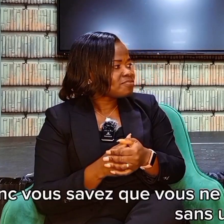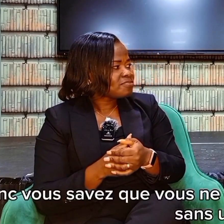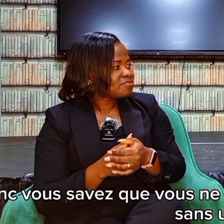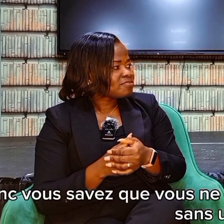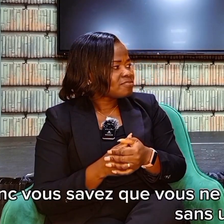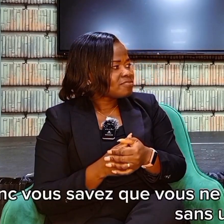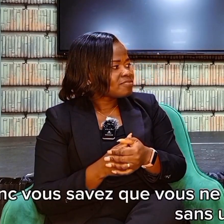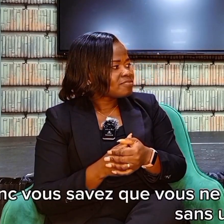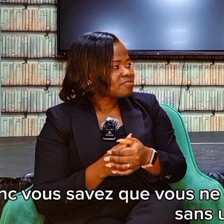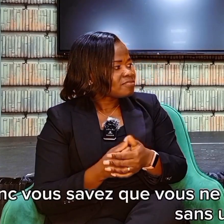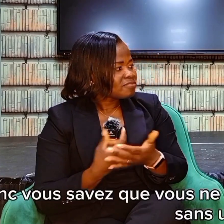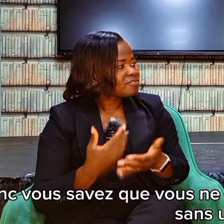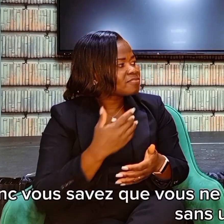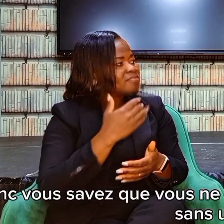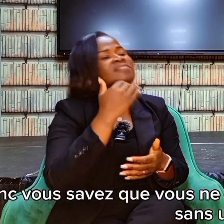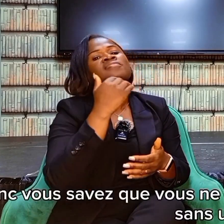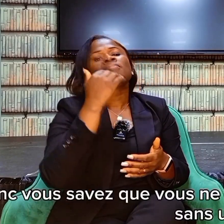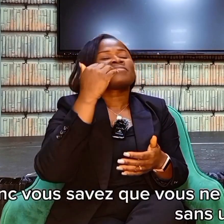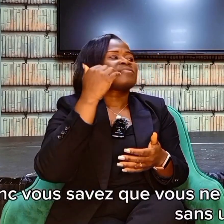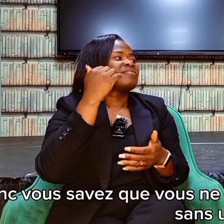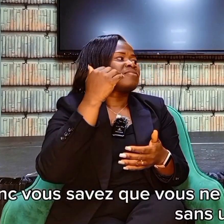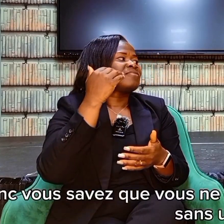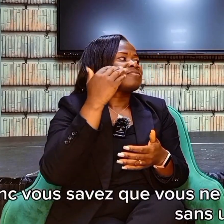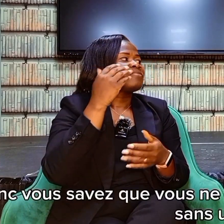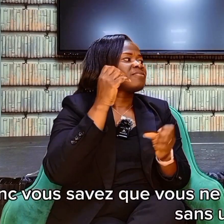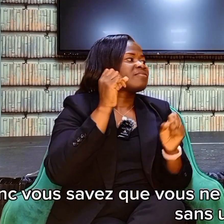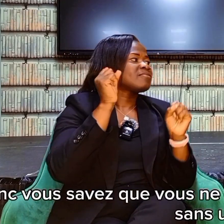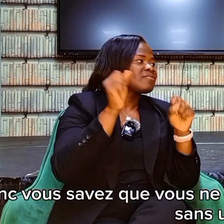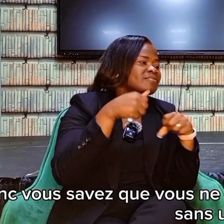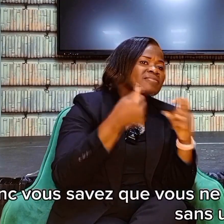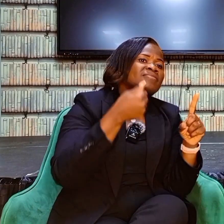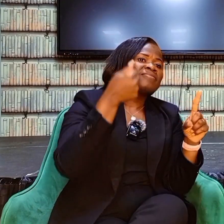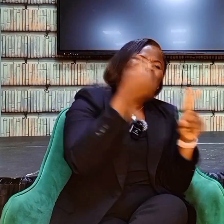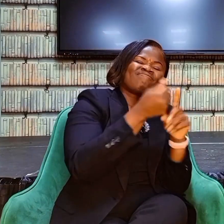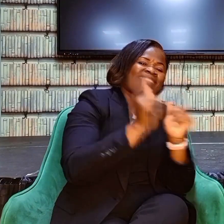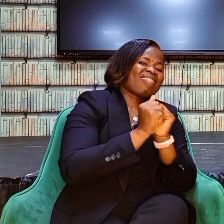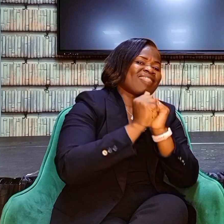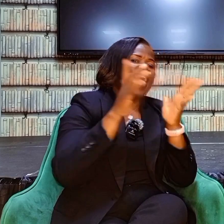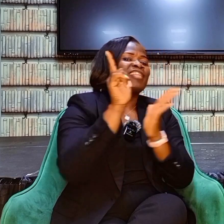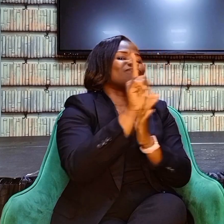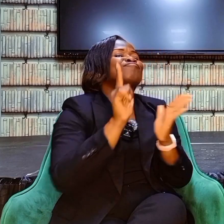So, you cannot do advocacy without a law.